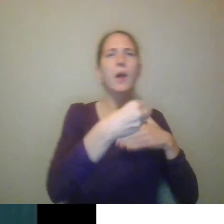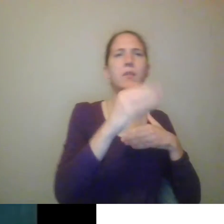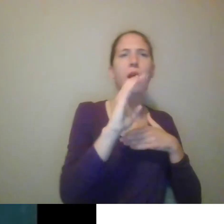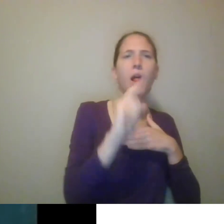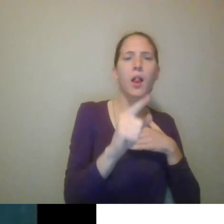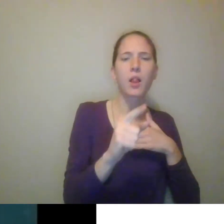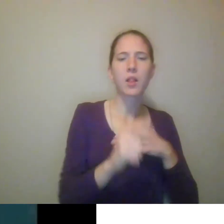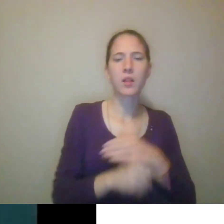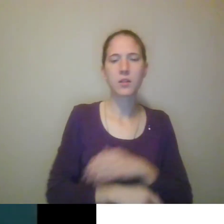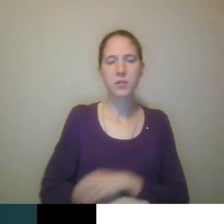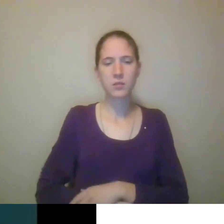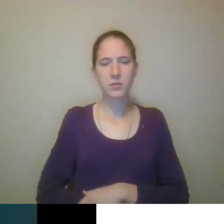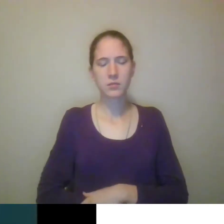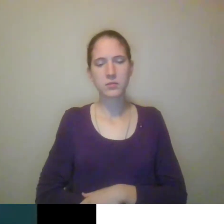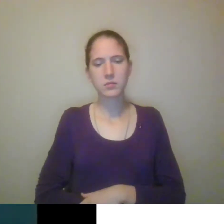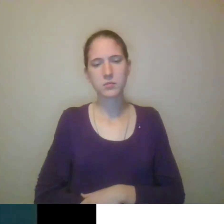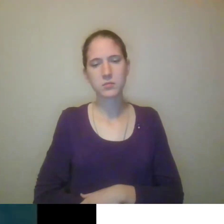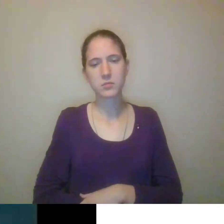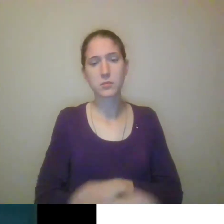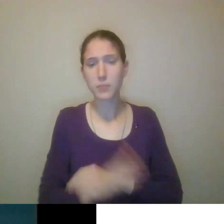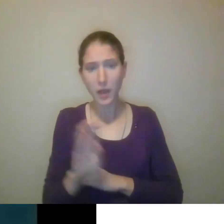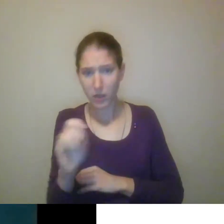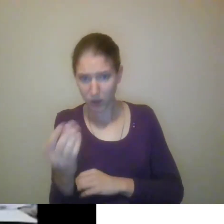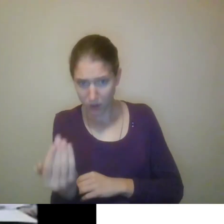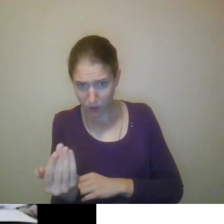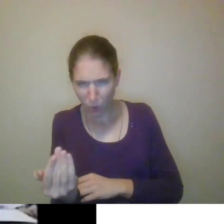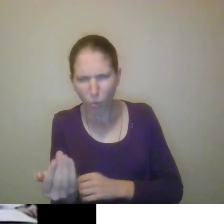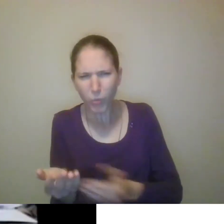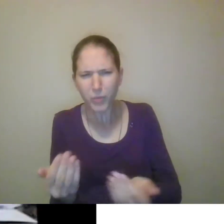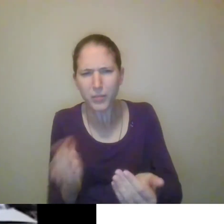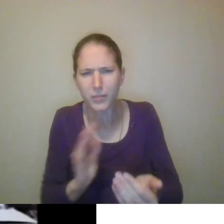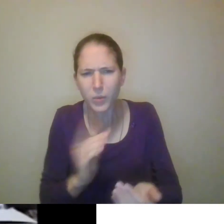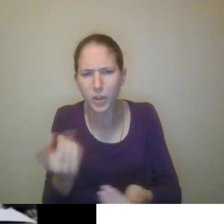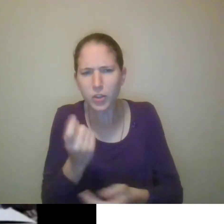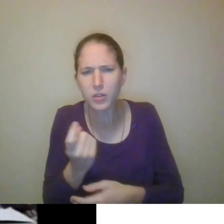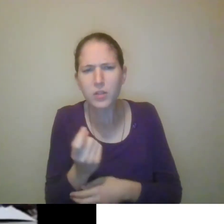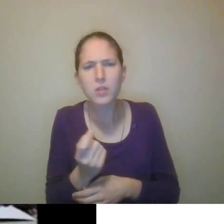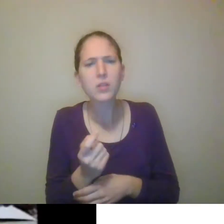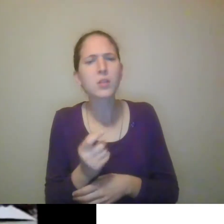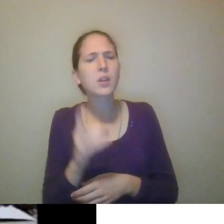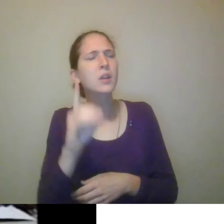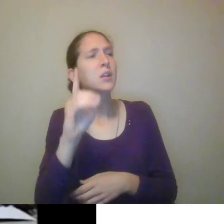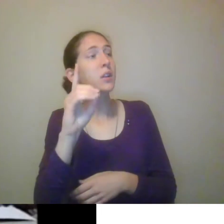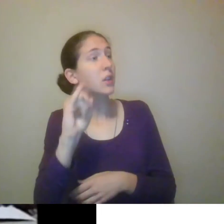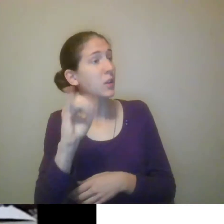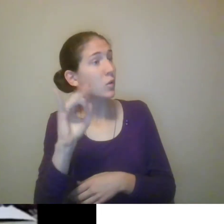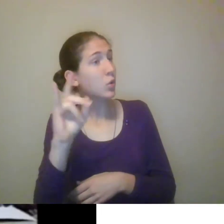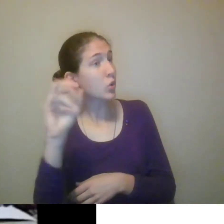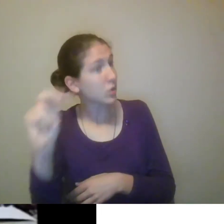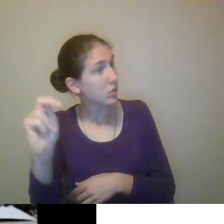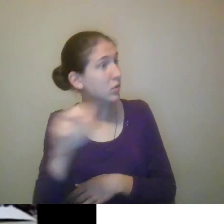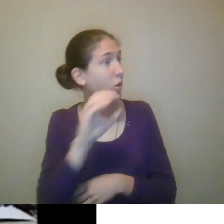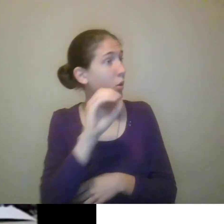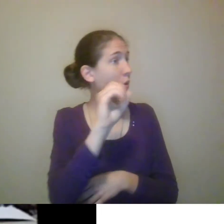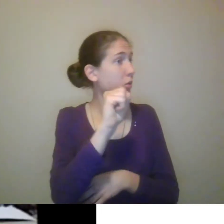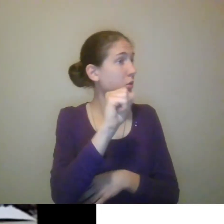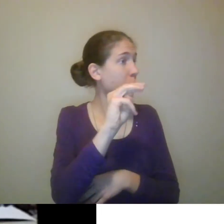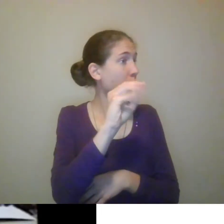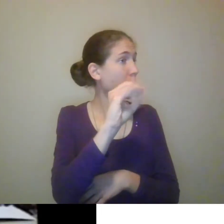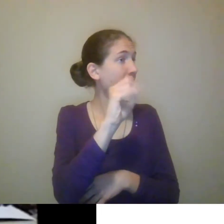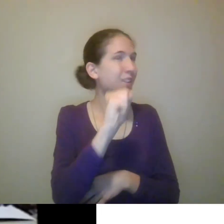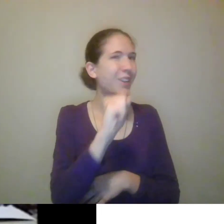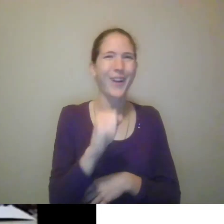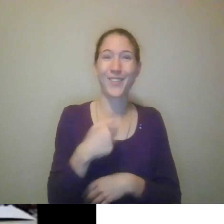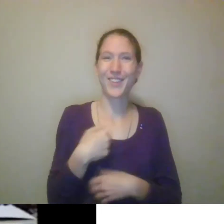One of them, yes, Beth? Oh, so go ahead. No, go ahead. Diffusion and osmosis. All right, well, thank you. All right. I wasn't going to ask that, but since you